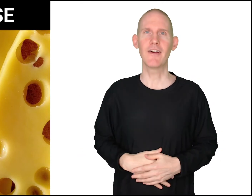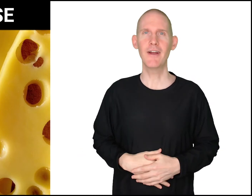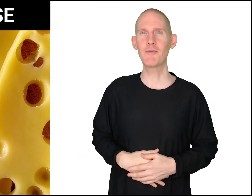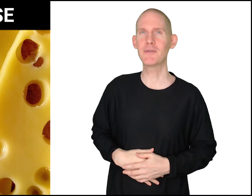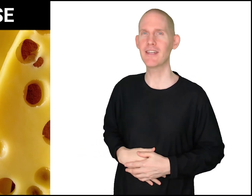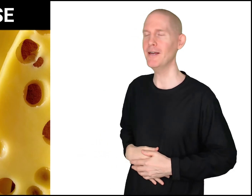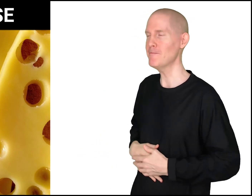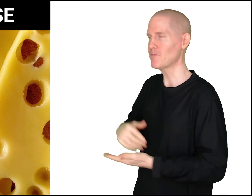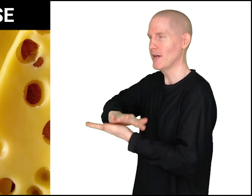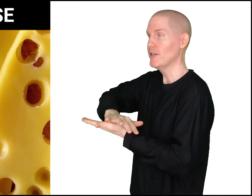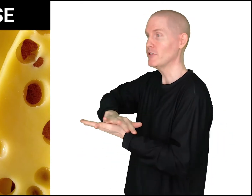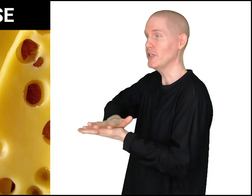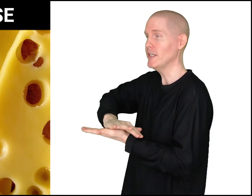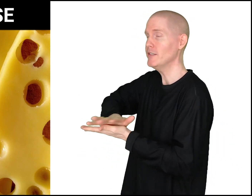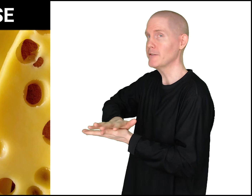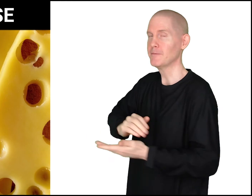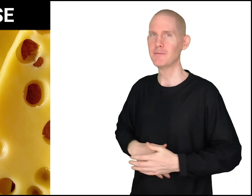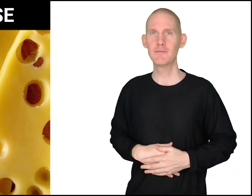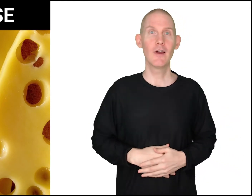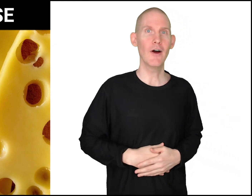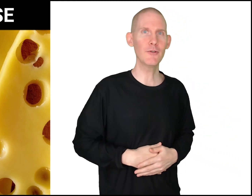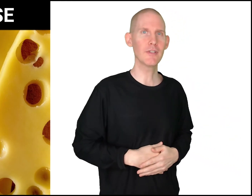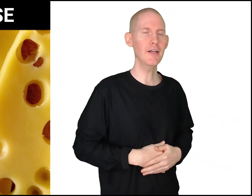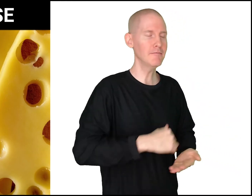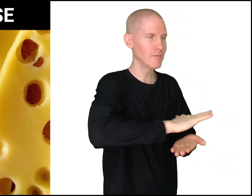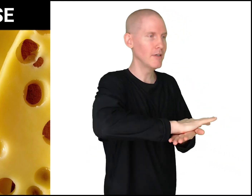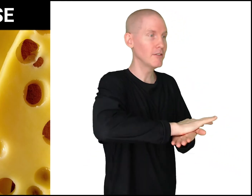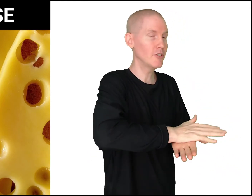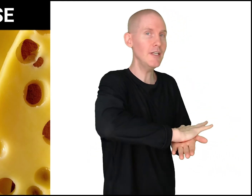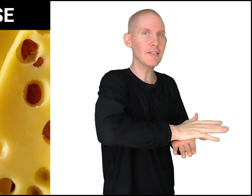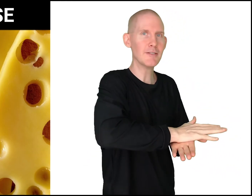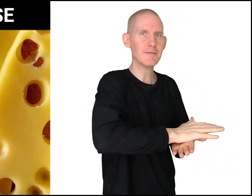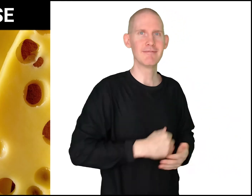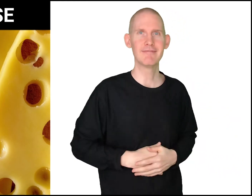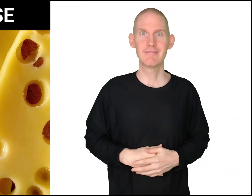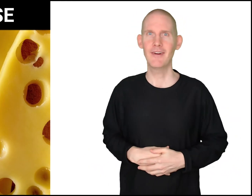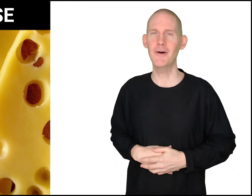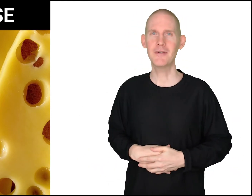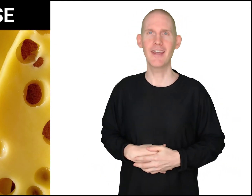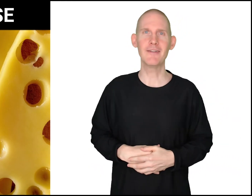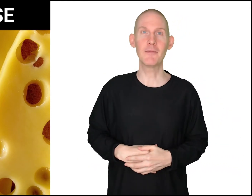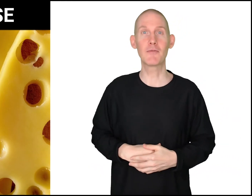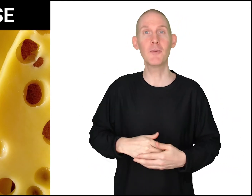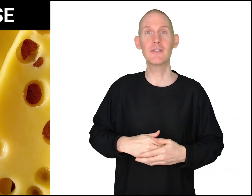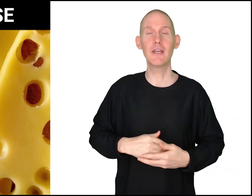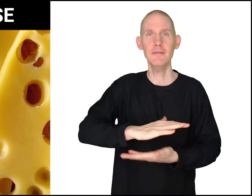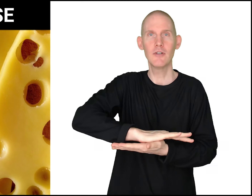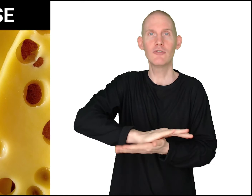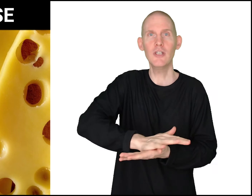right, from the side, cheese. Other side, cheese. Okay, from the front once again,